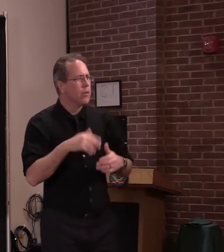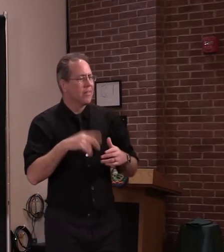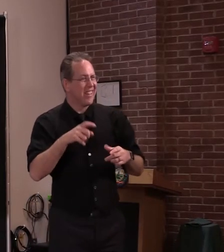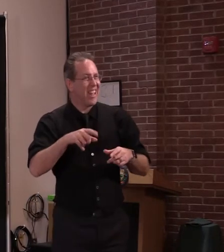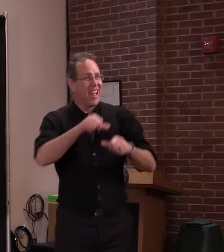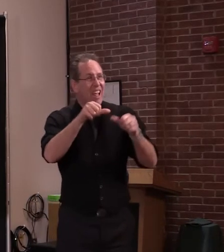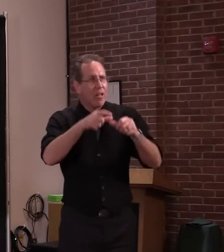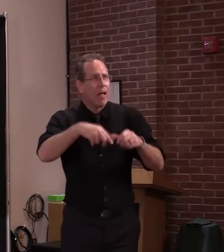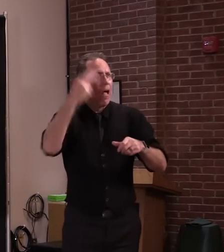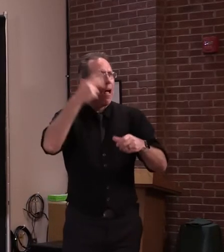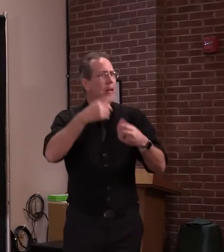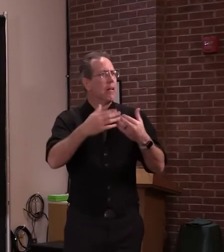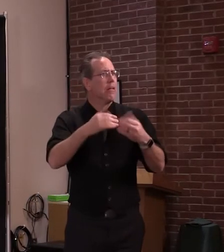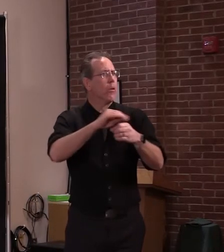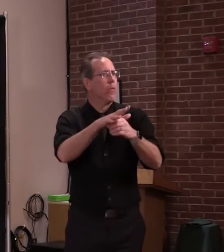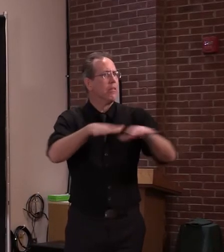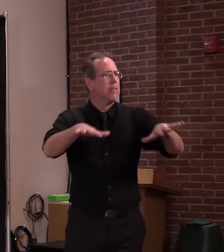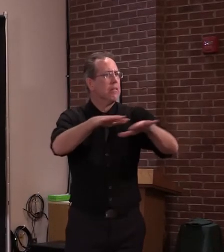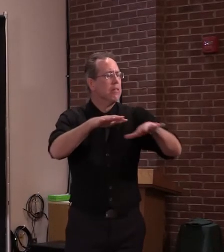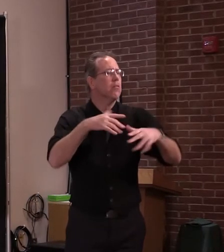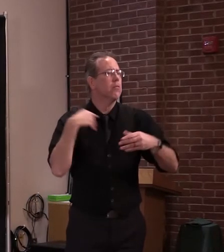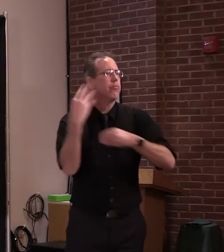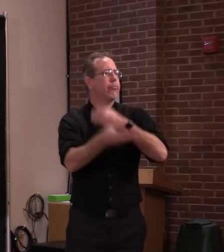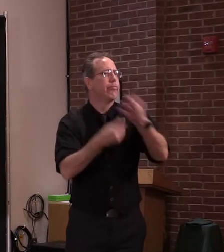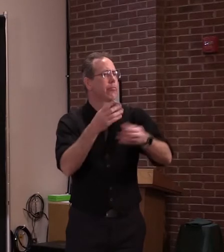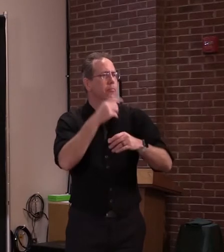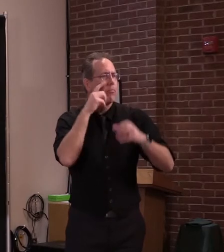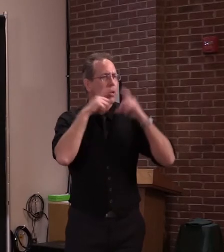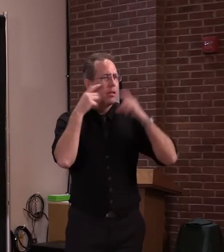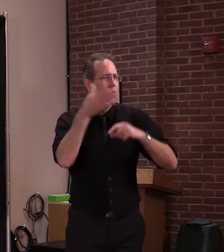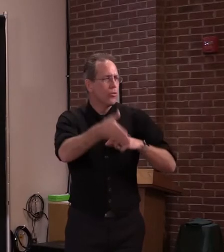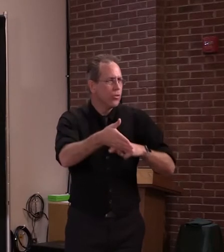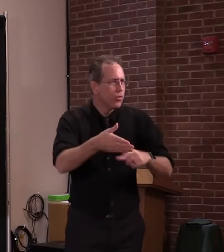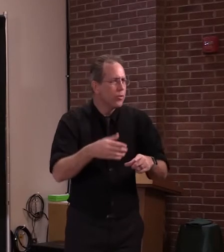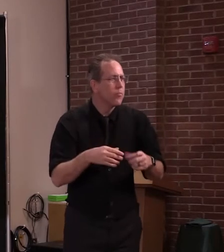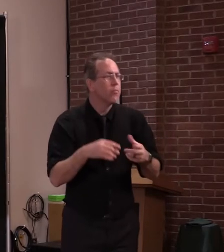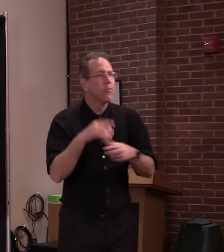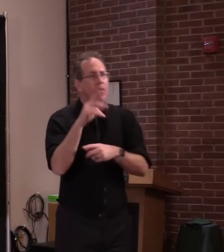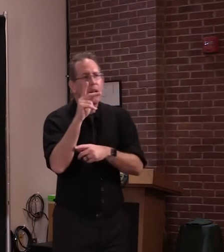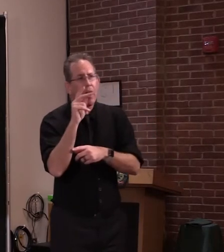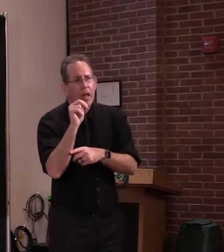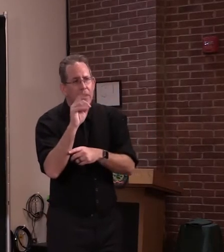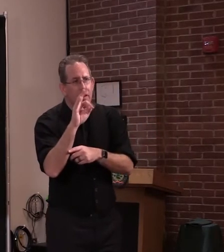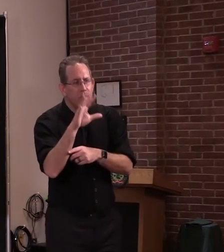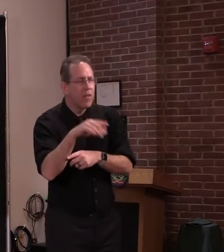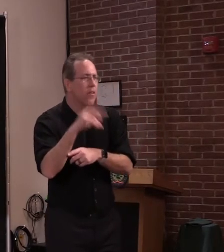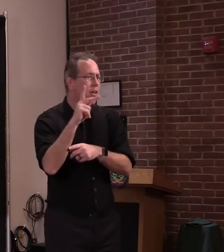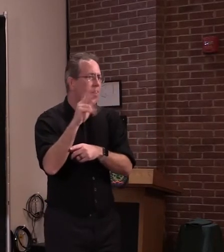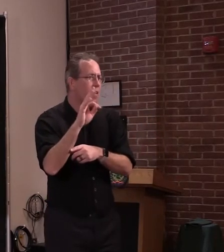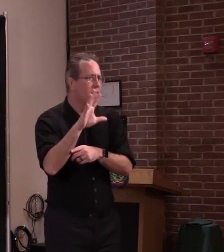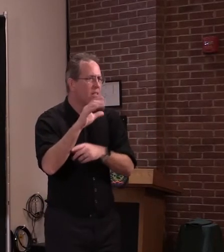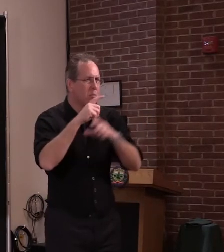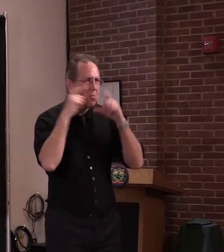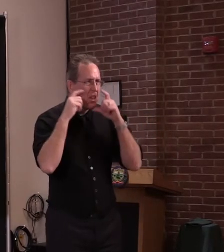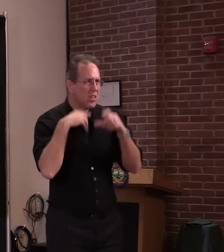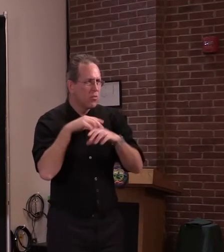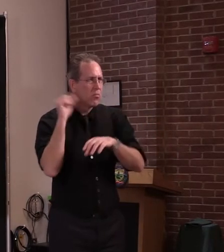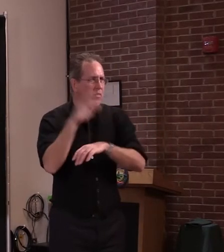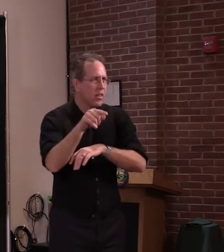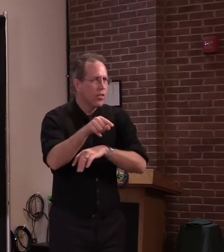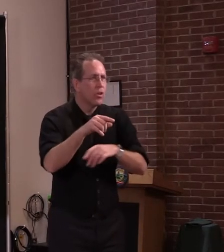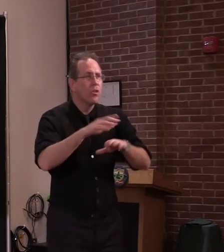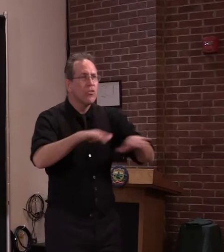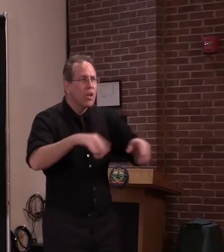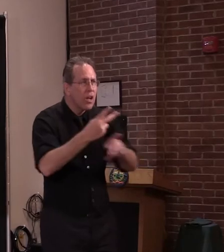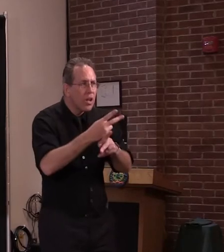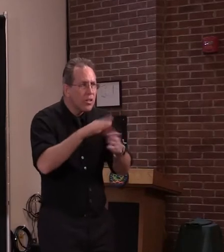of that type available at various locations like testing sites, vaccination sites, and human services field